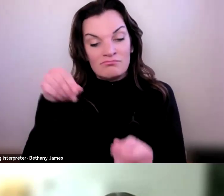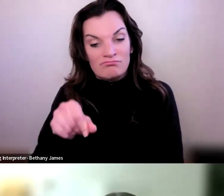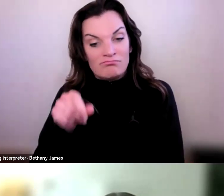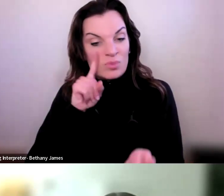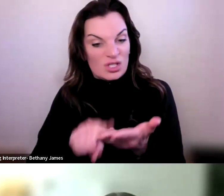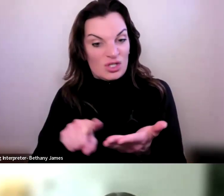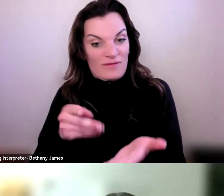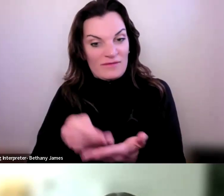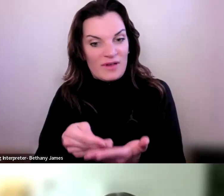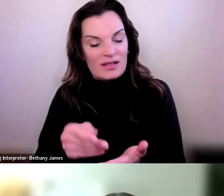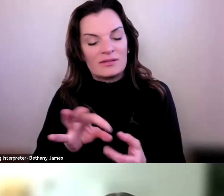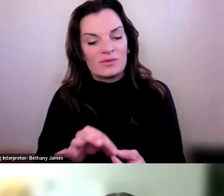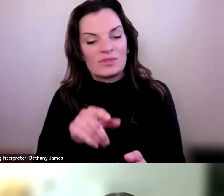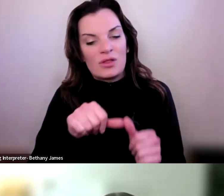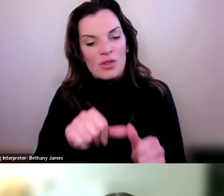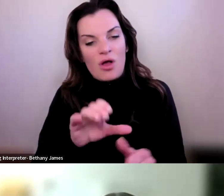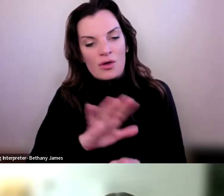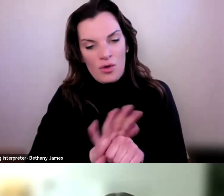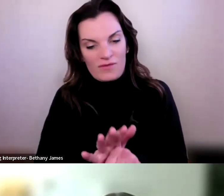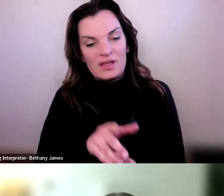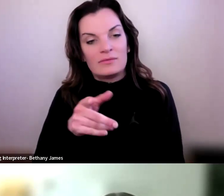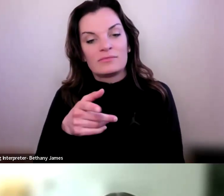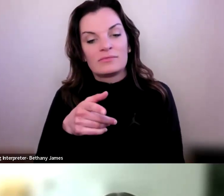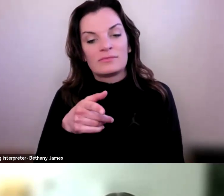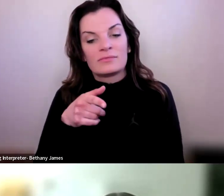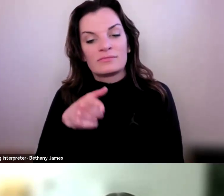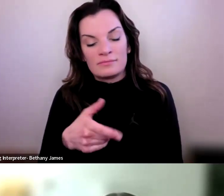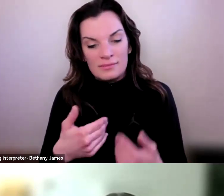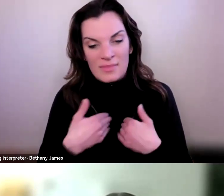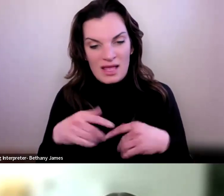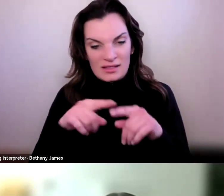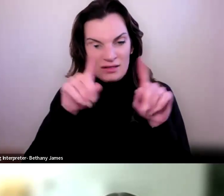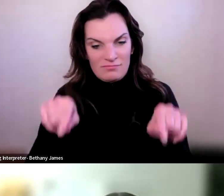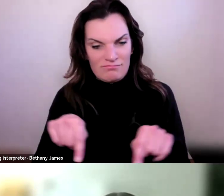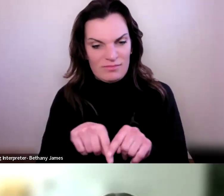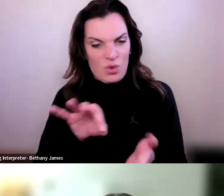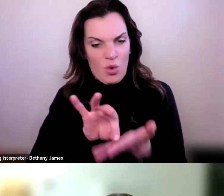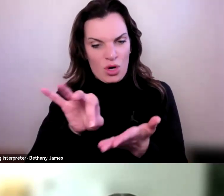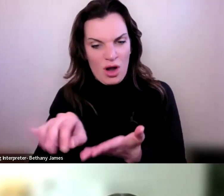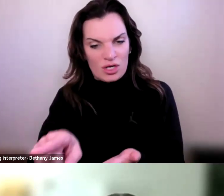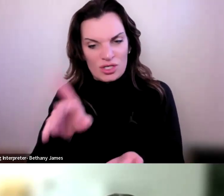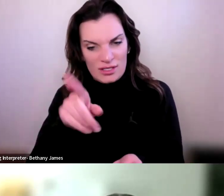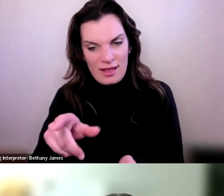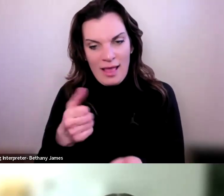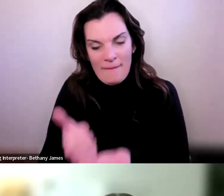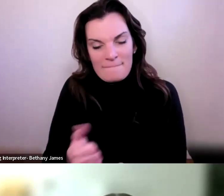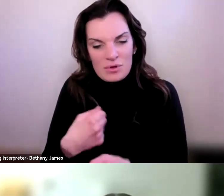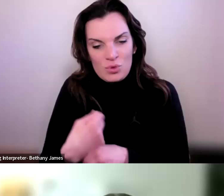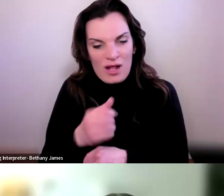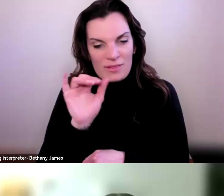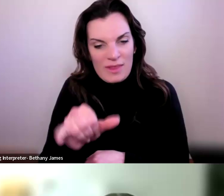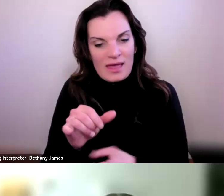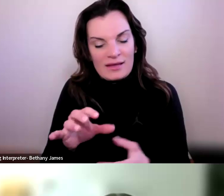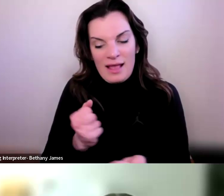and has co-created scorecards that evaluate meaningful patient engagement in research. She has a master's in public